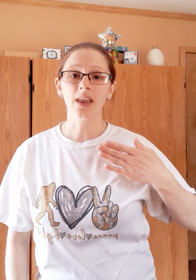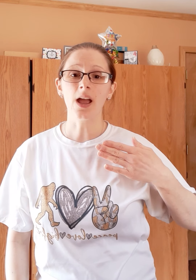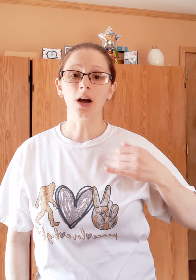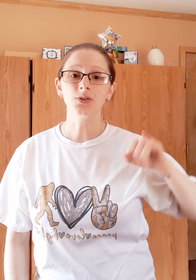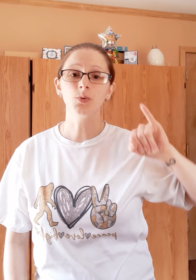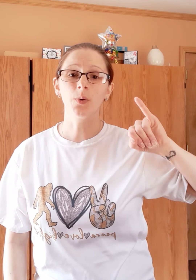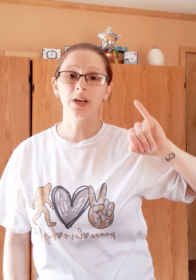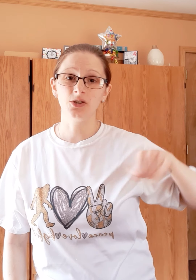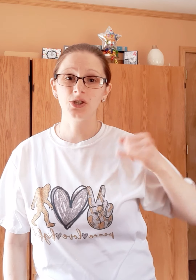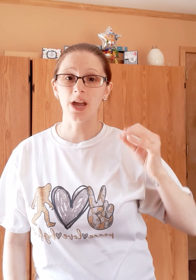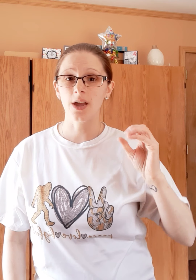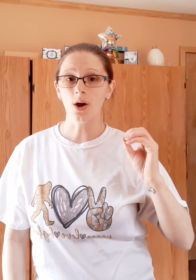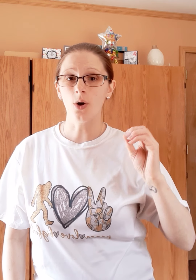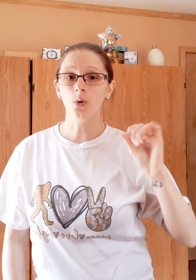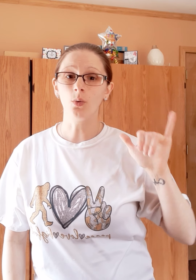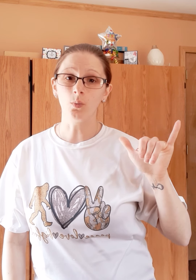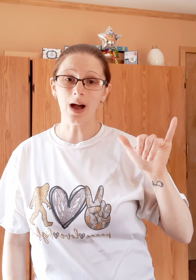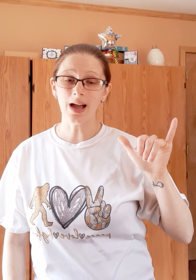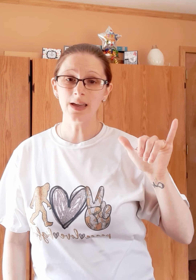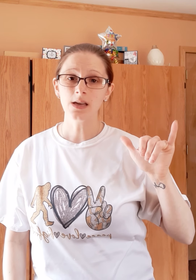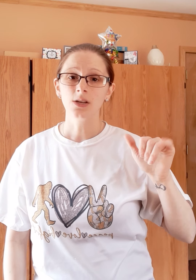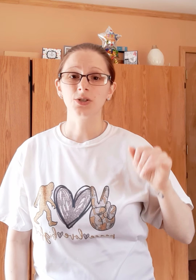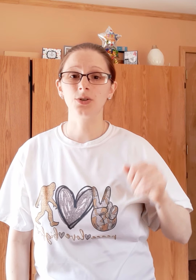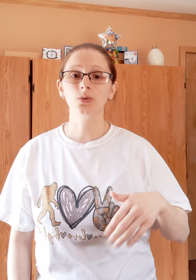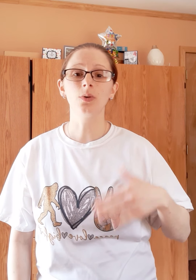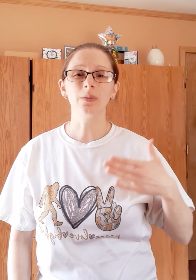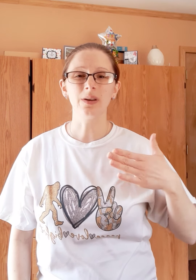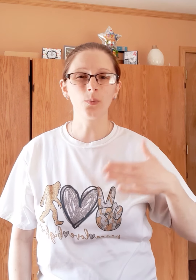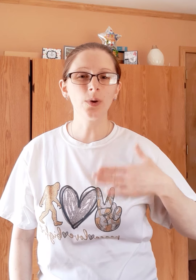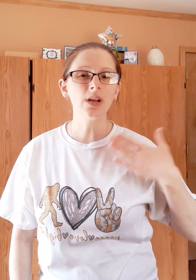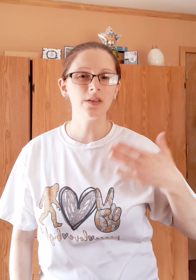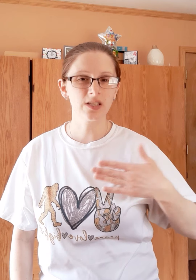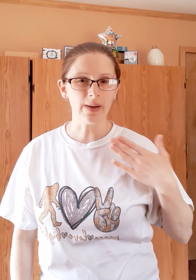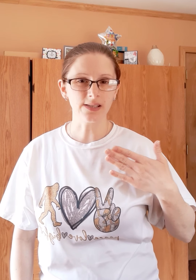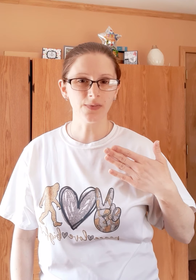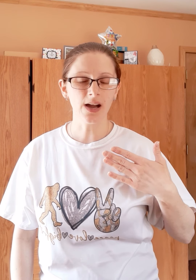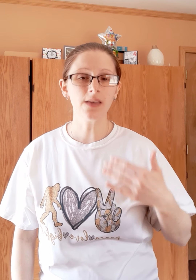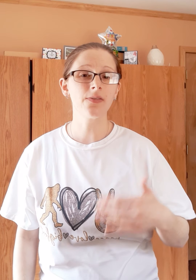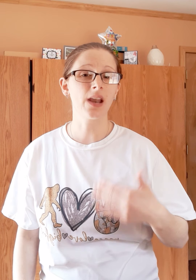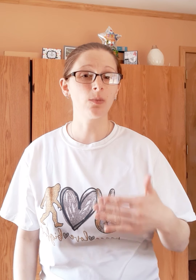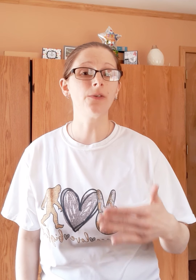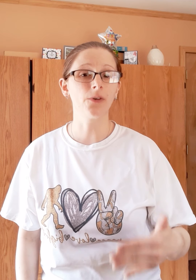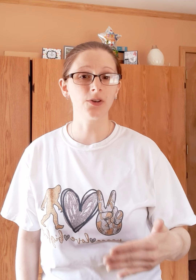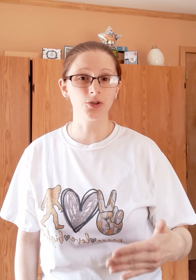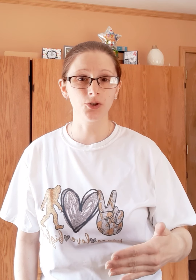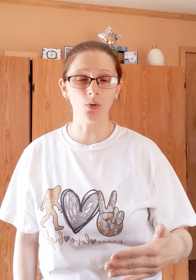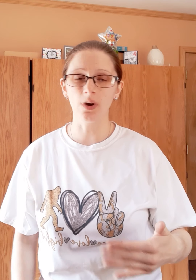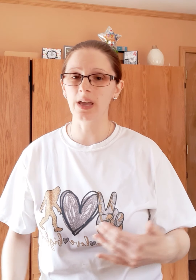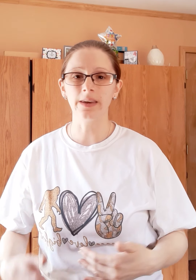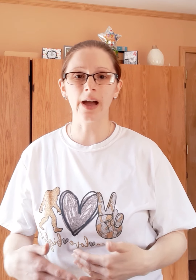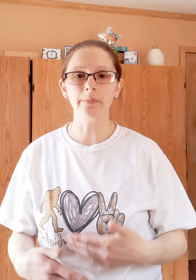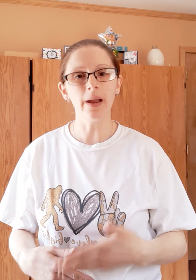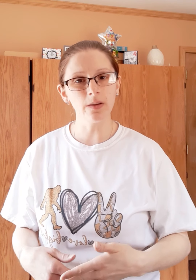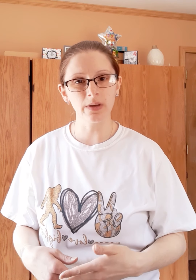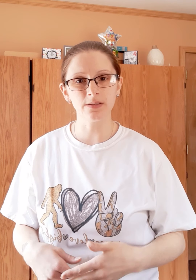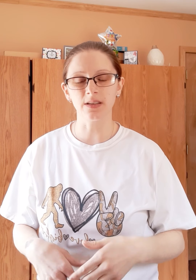I also do a quick J-O-Y to really specify that I'm referring to joy and not merriment and